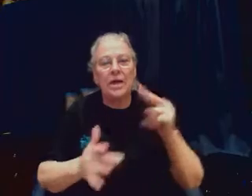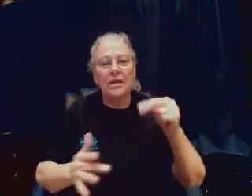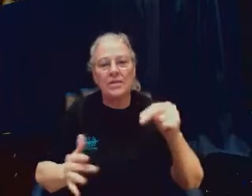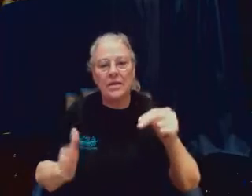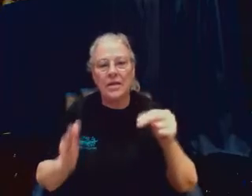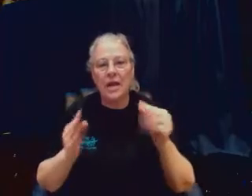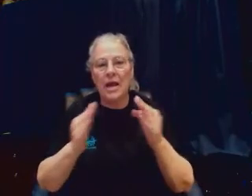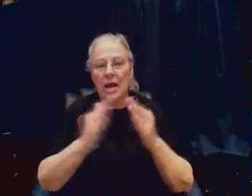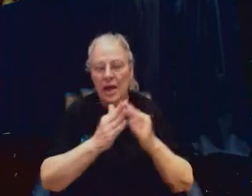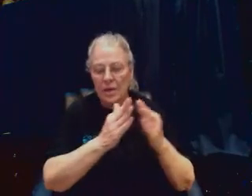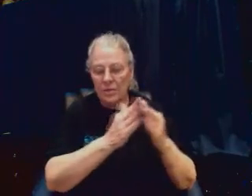Jesus the